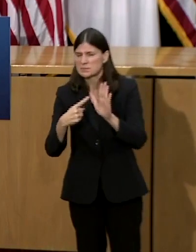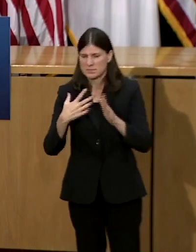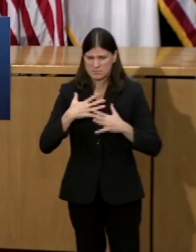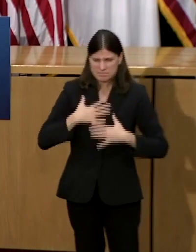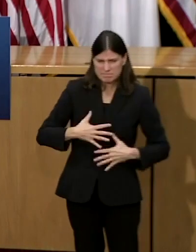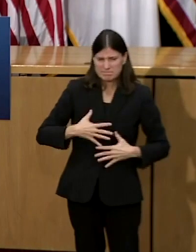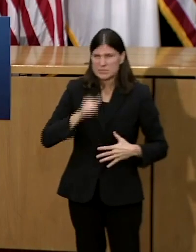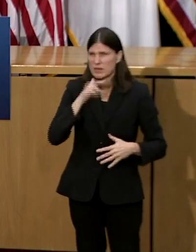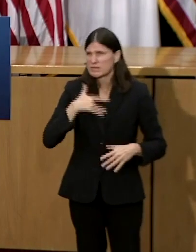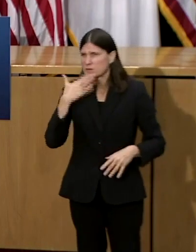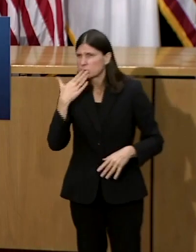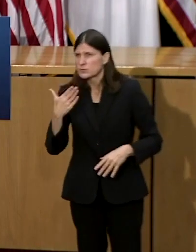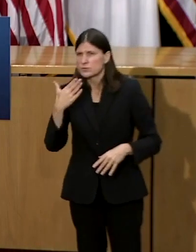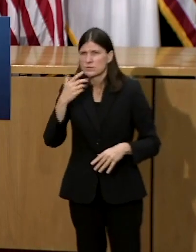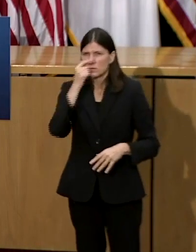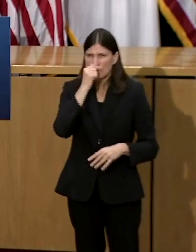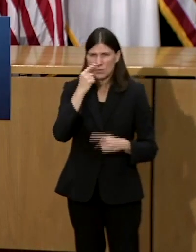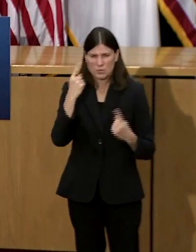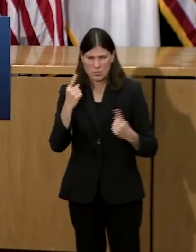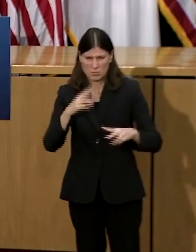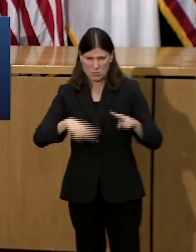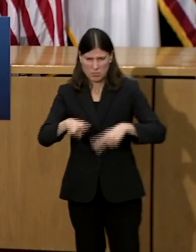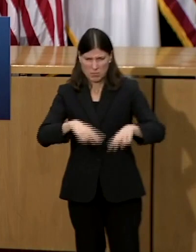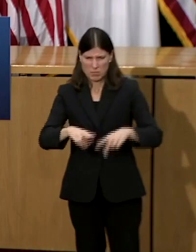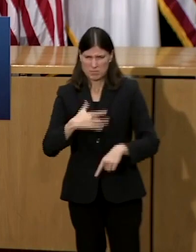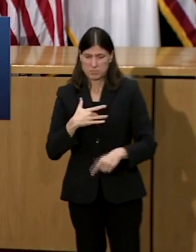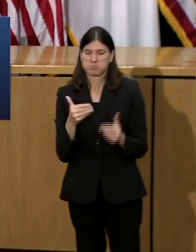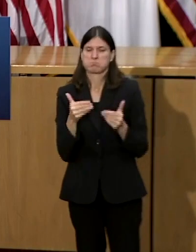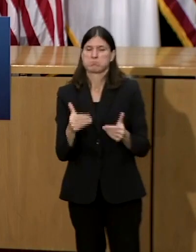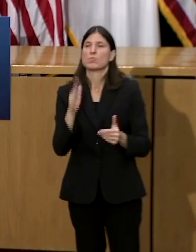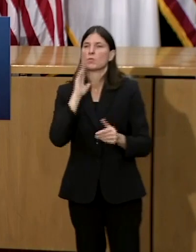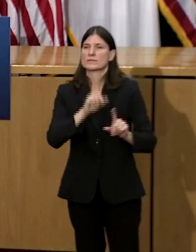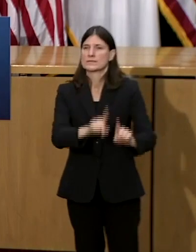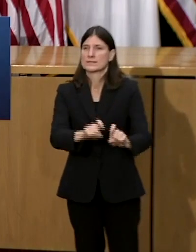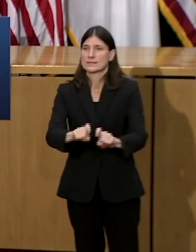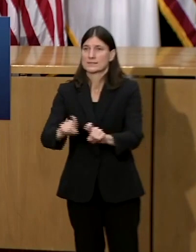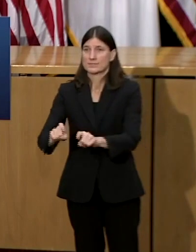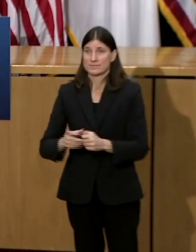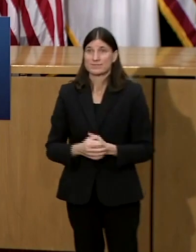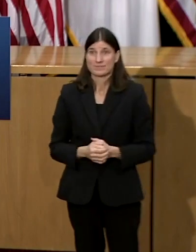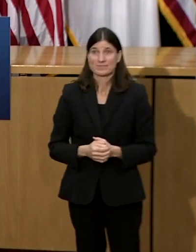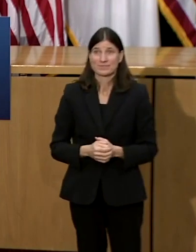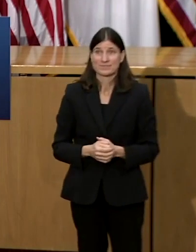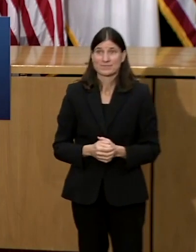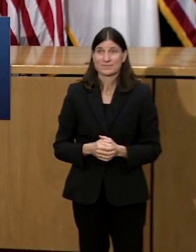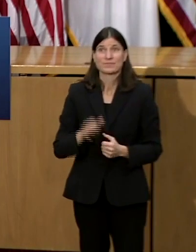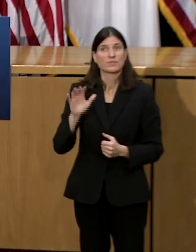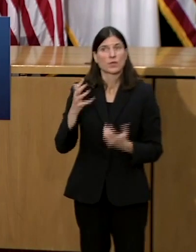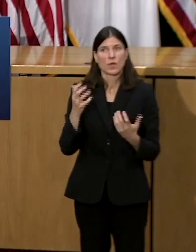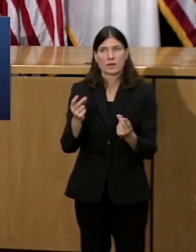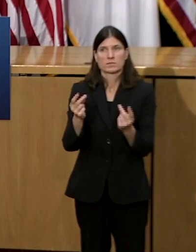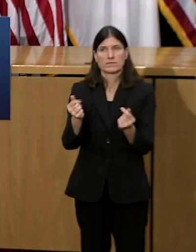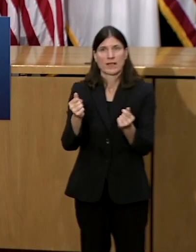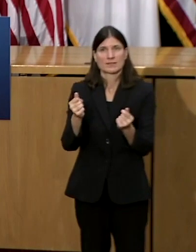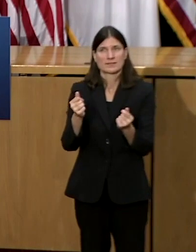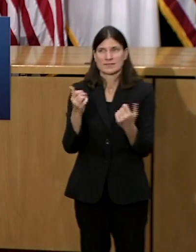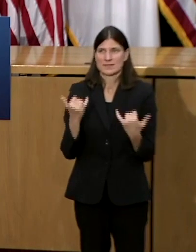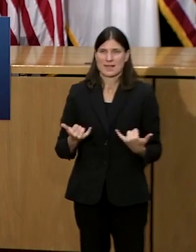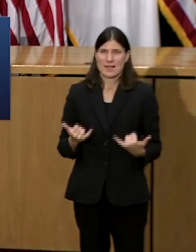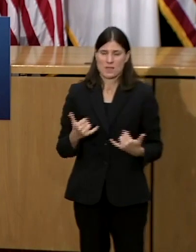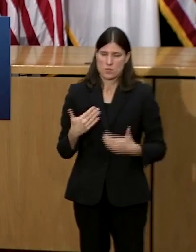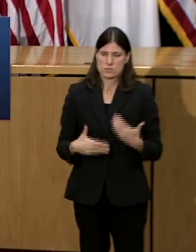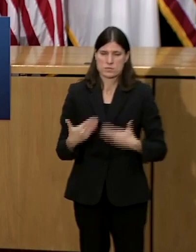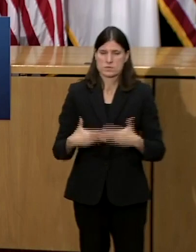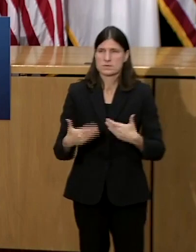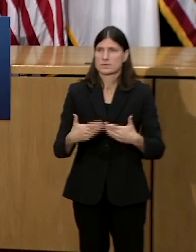school is now. It has become increasingly clear that this virus is going to be with us for a while. We have created ways to safely return to